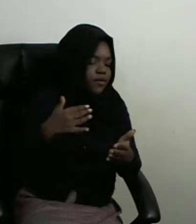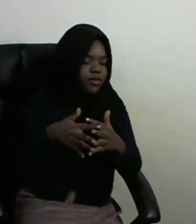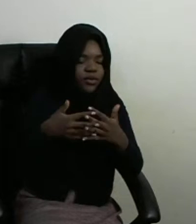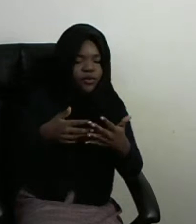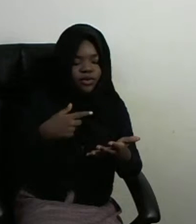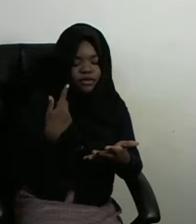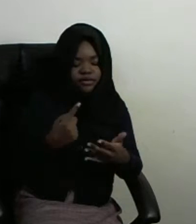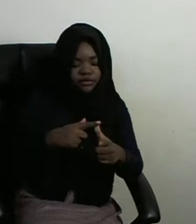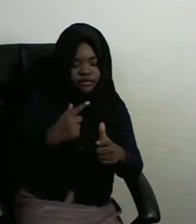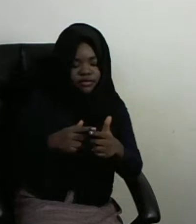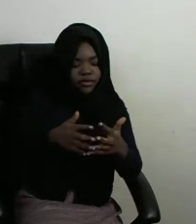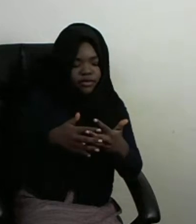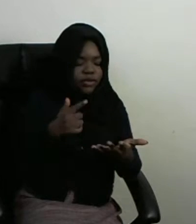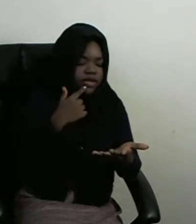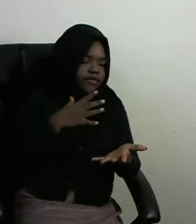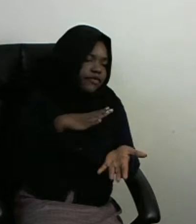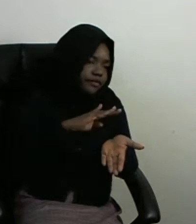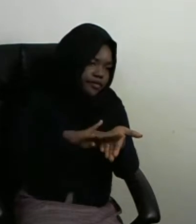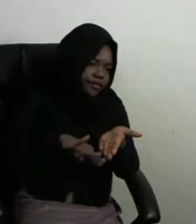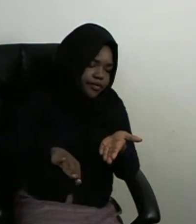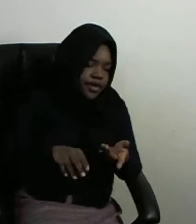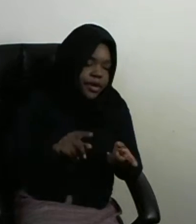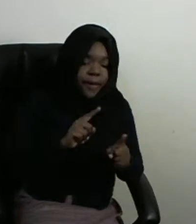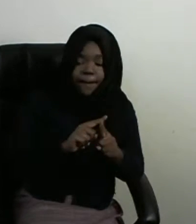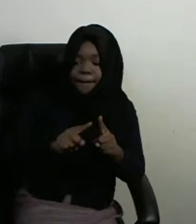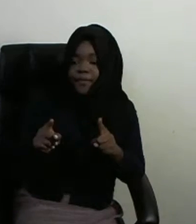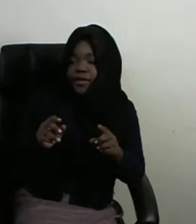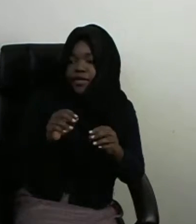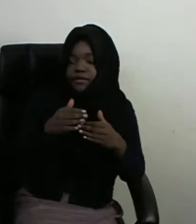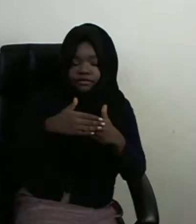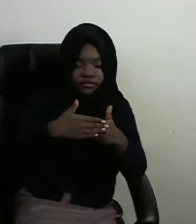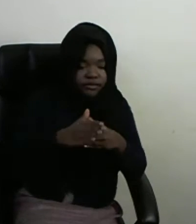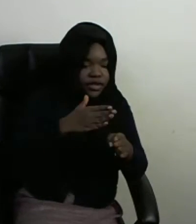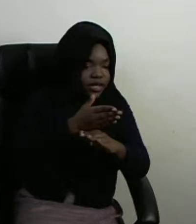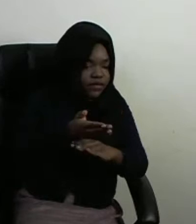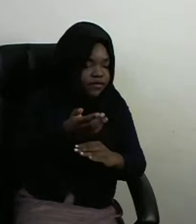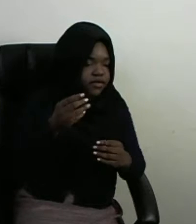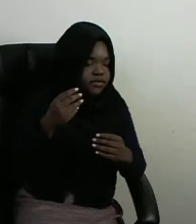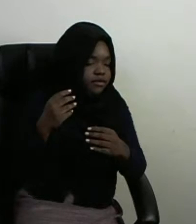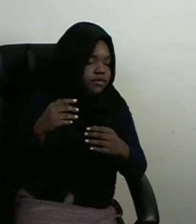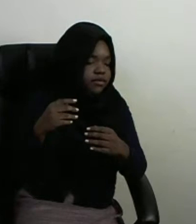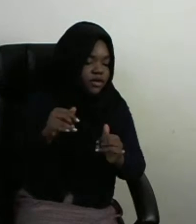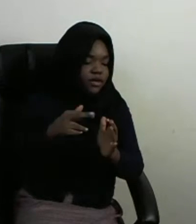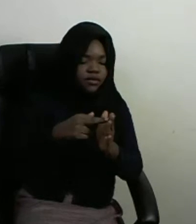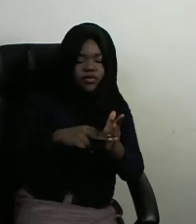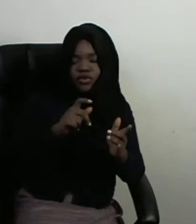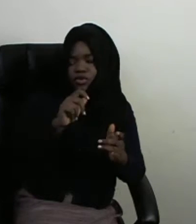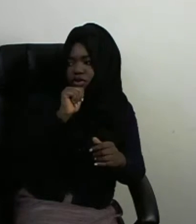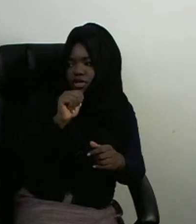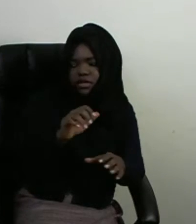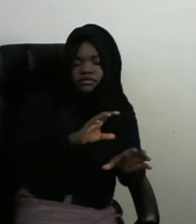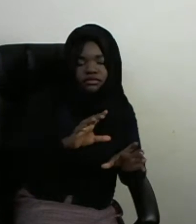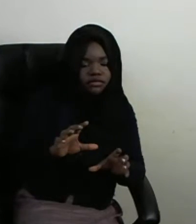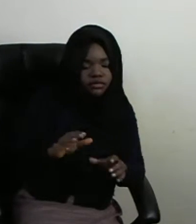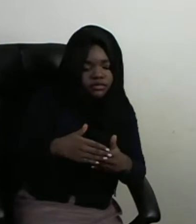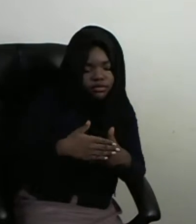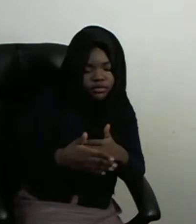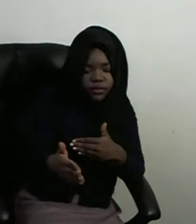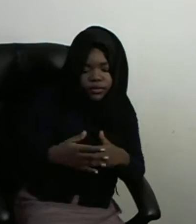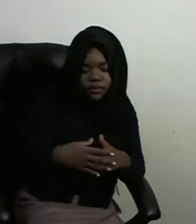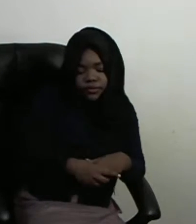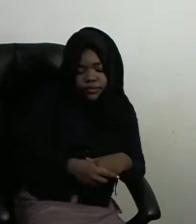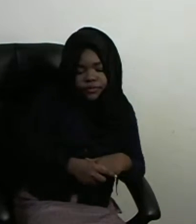says this is forgiven, but nobody should initiate it again. And then it says, Inna Allah kana ghafura